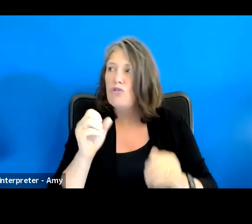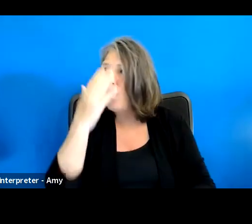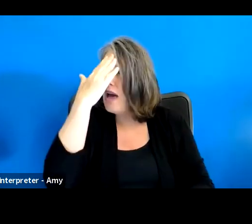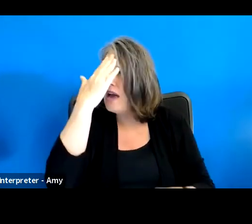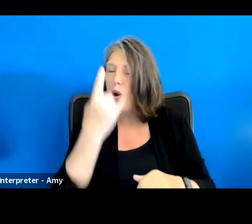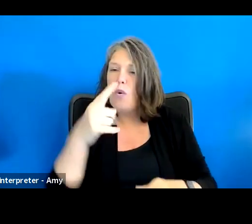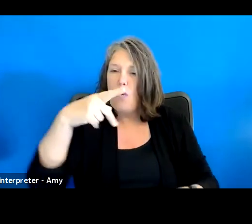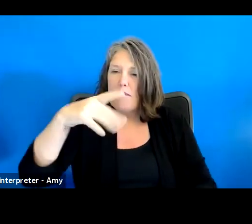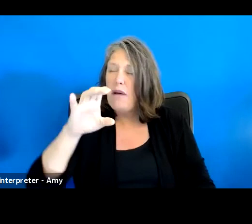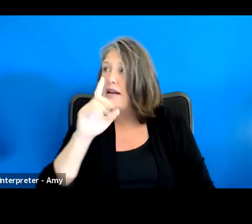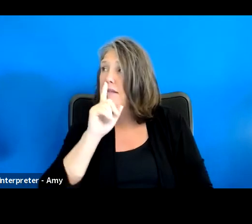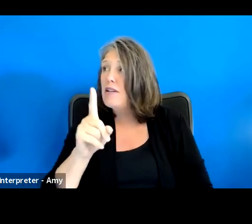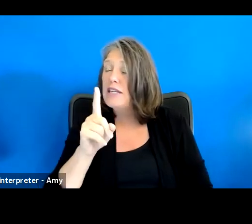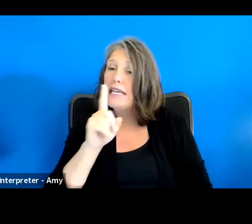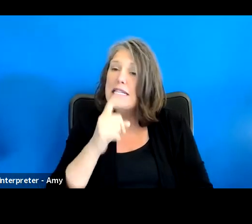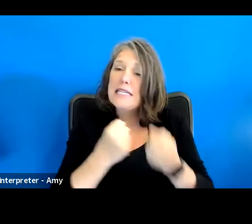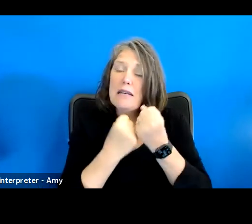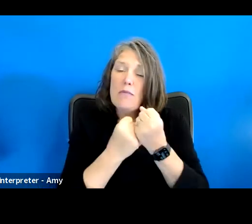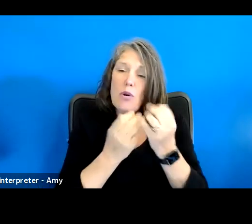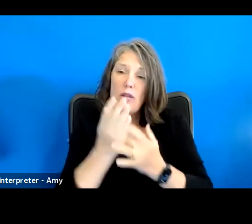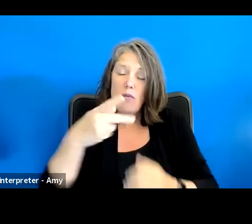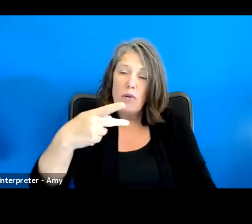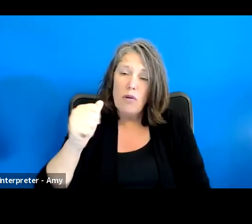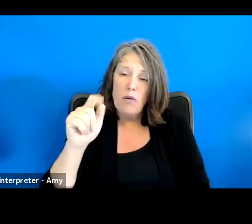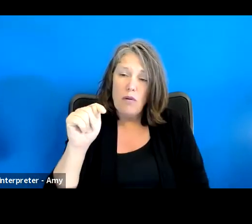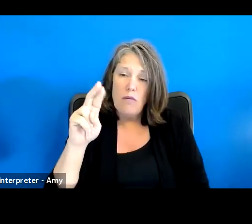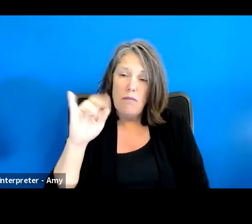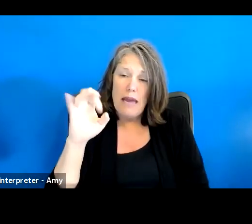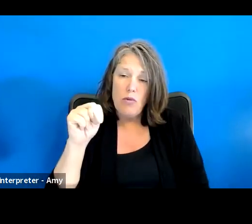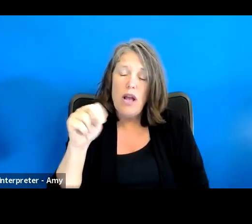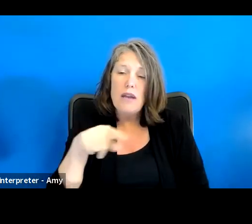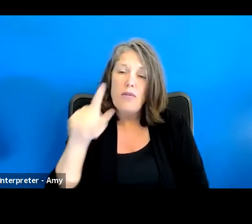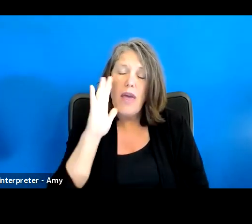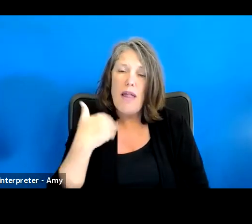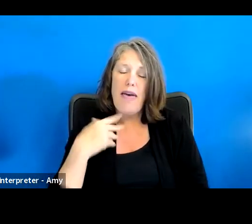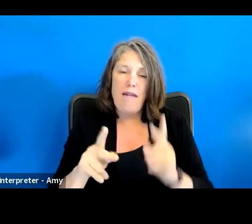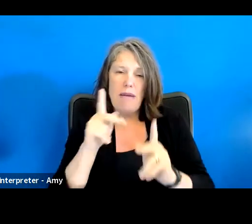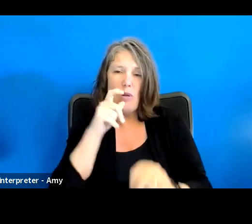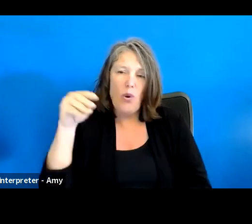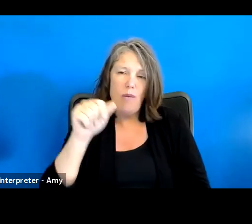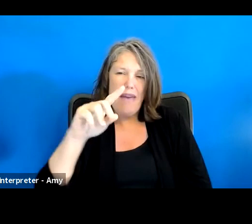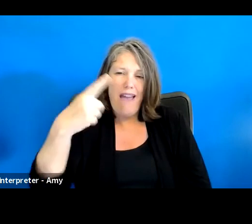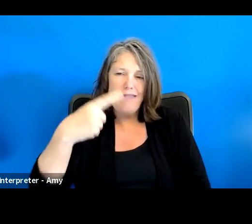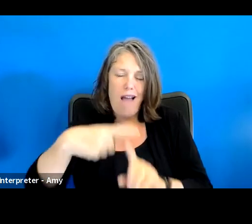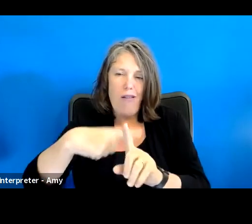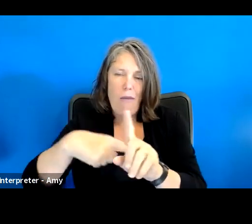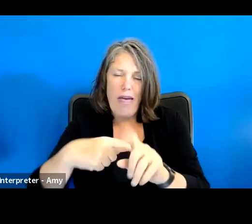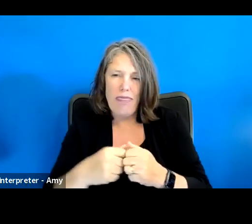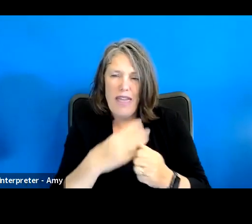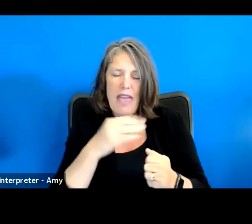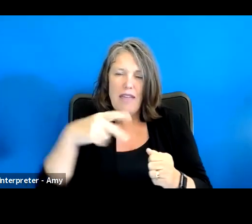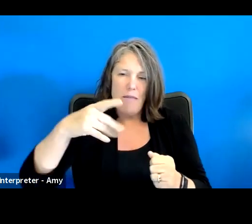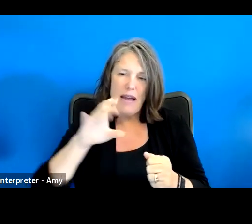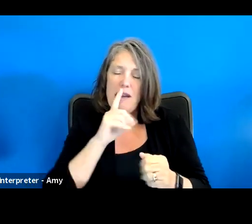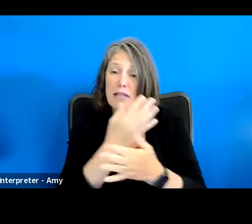one podcast actually is supported through Patreon. So they will have people who pay like $1 a month, and the podcast